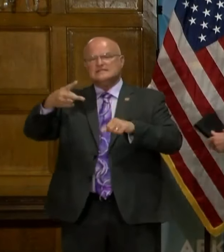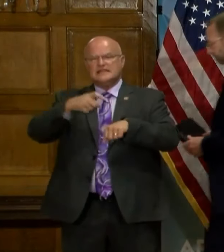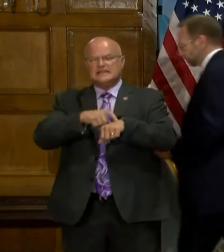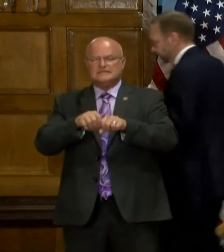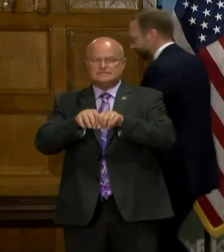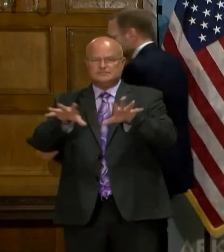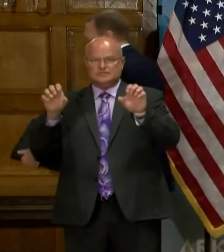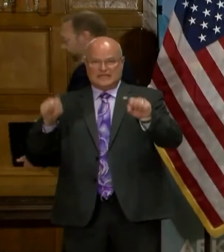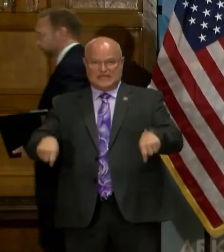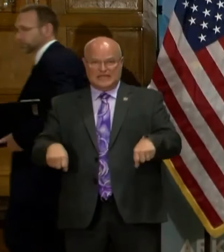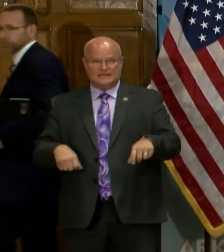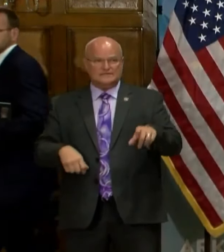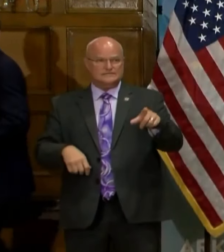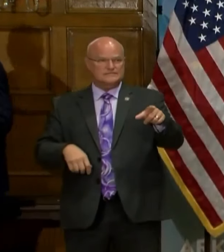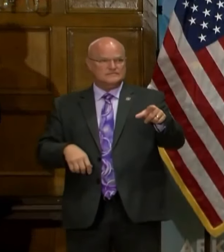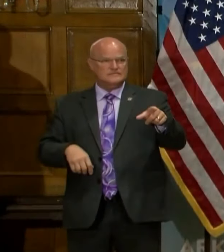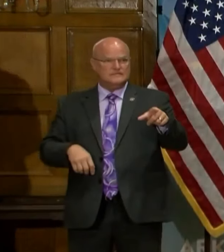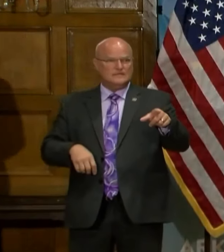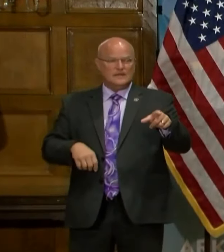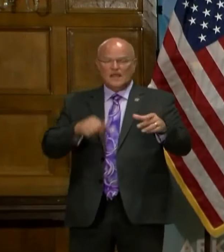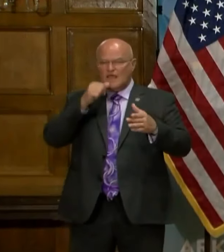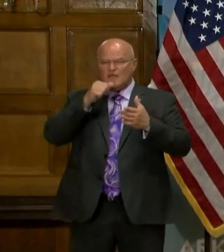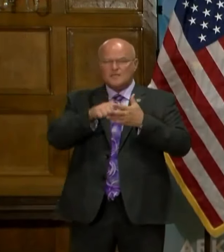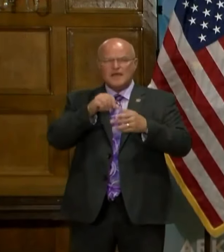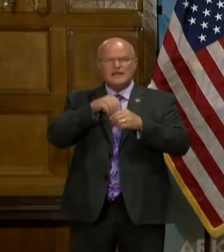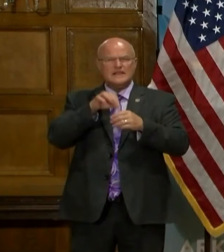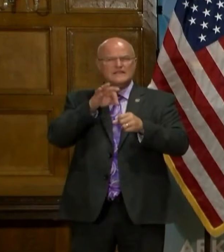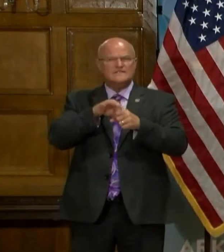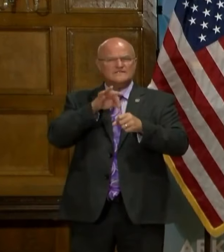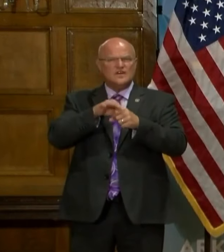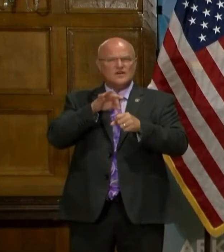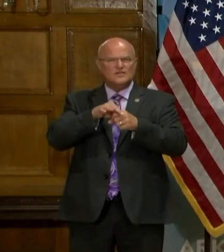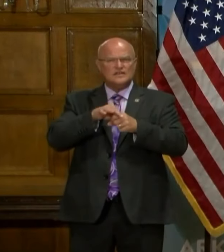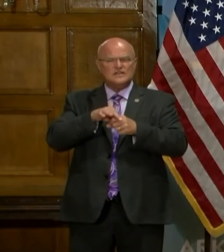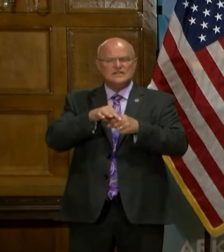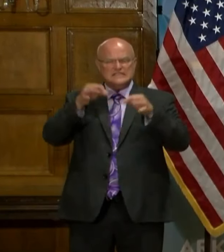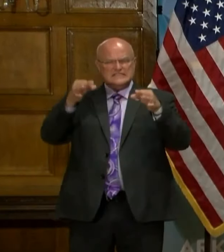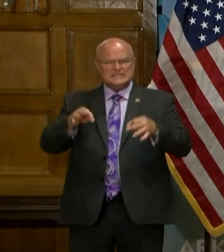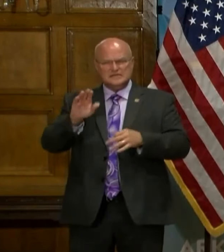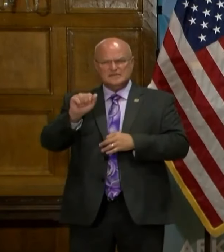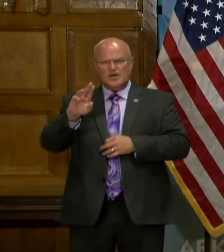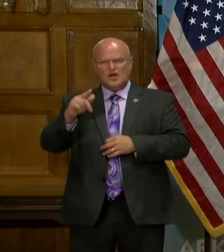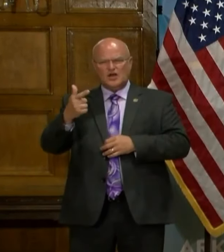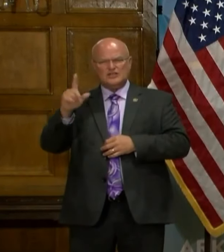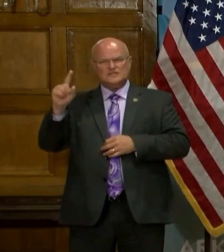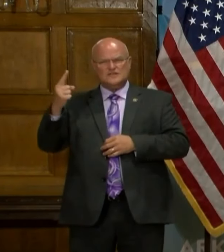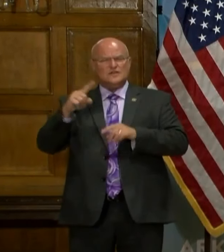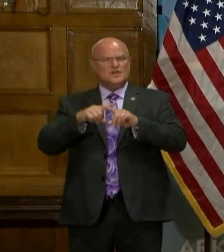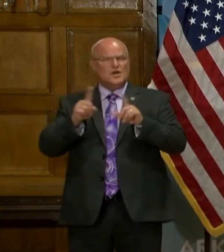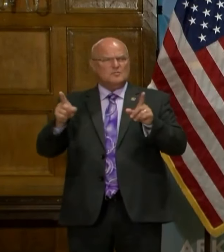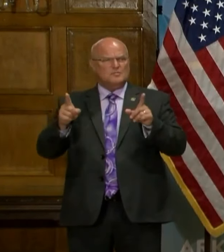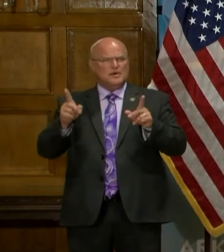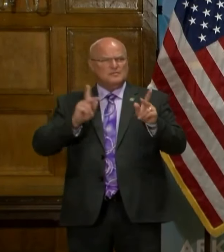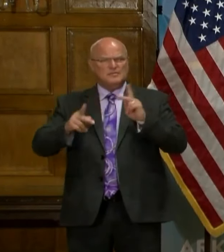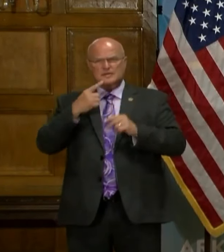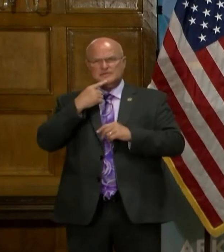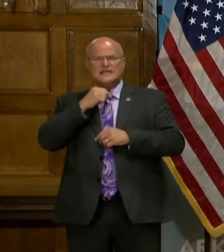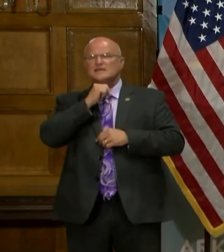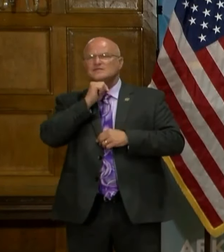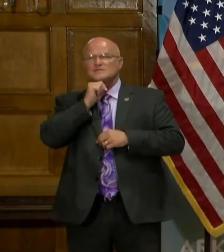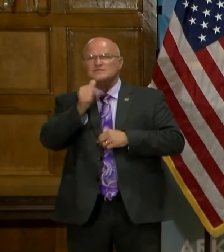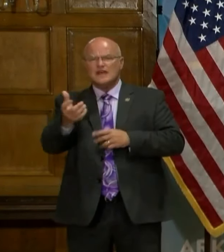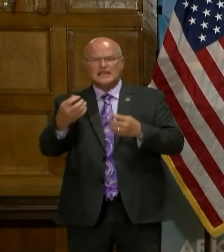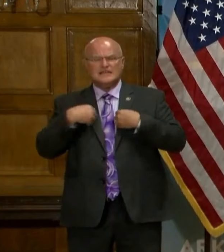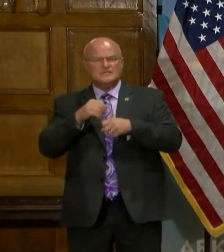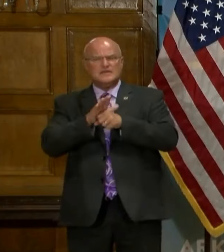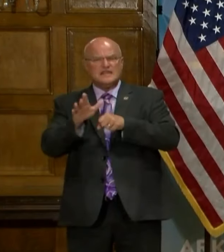Yes, ma'am. My question is regarding mail-in voting. You said you want to make a decision by August 1st, but there are officials that say that will not